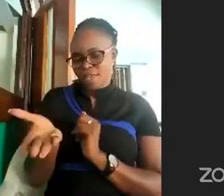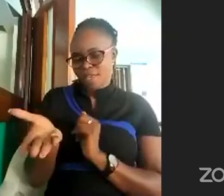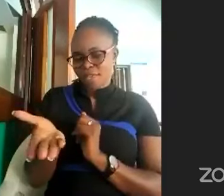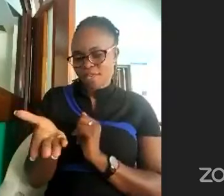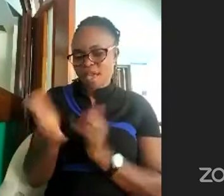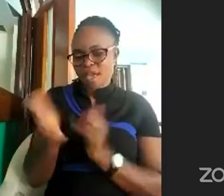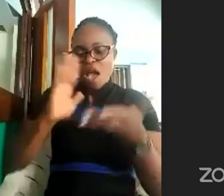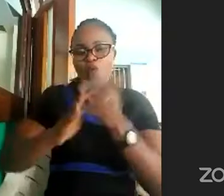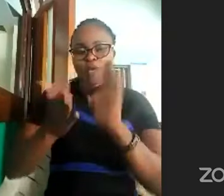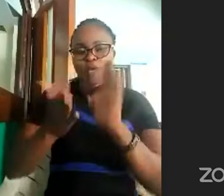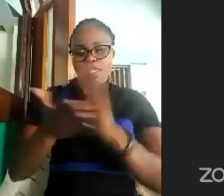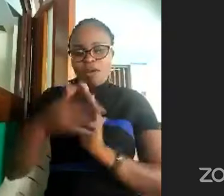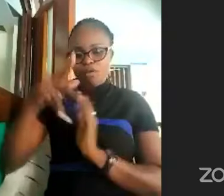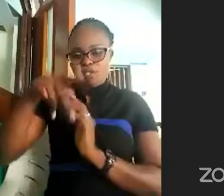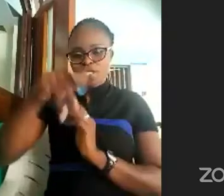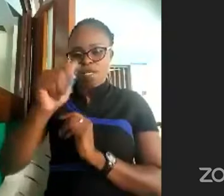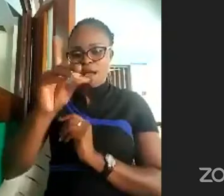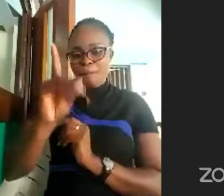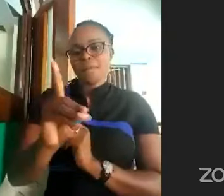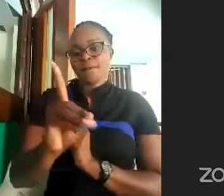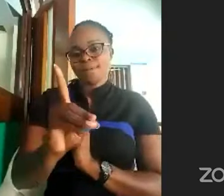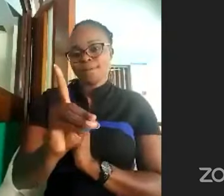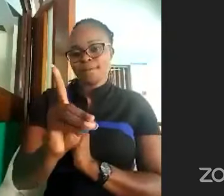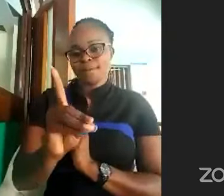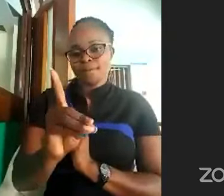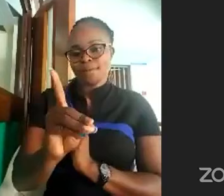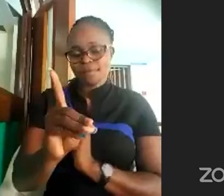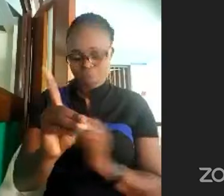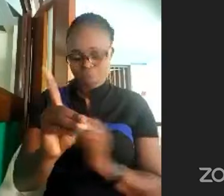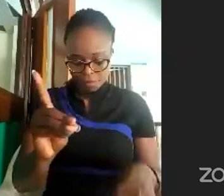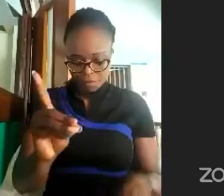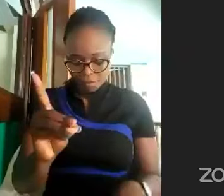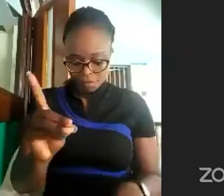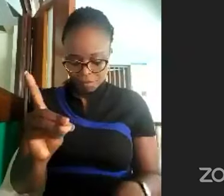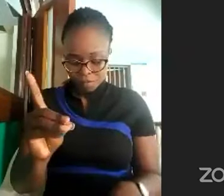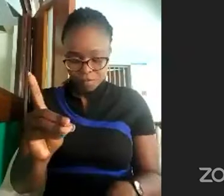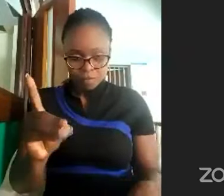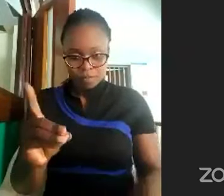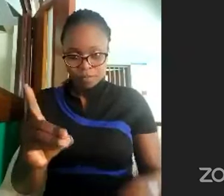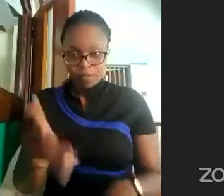getting the pads. Also, another thing that